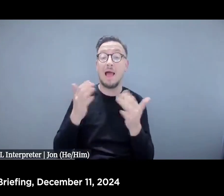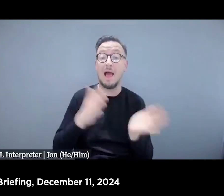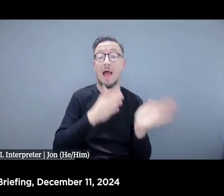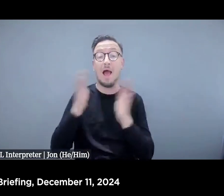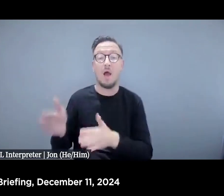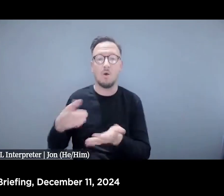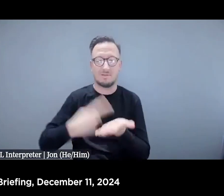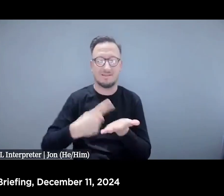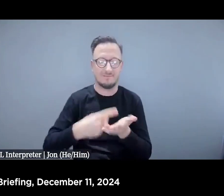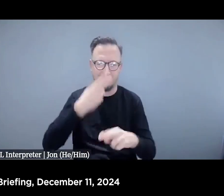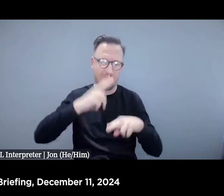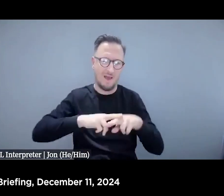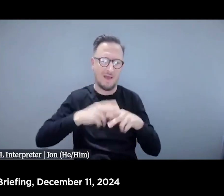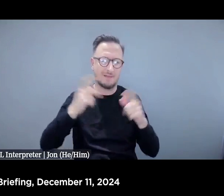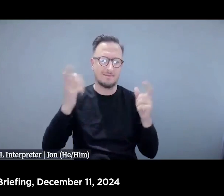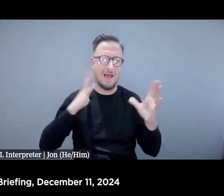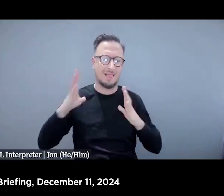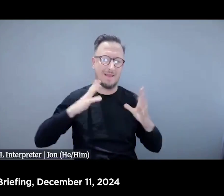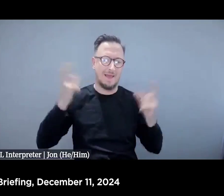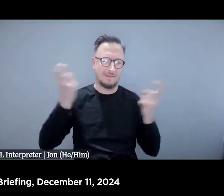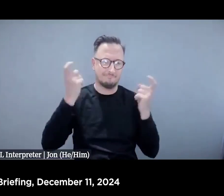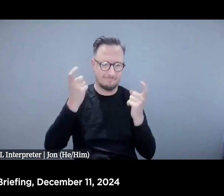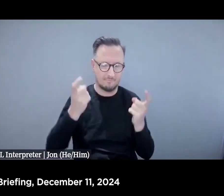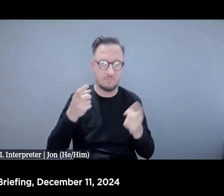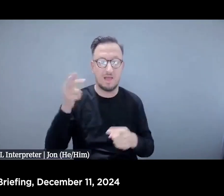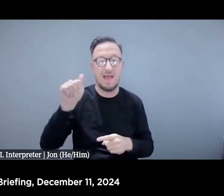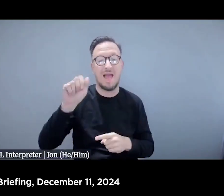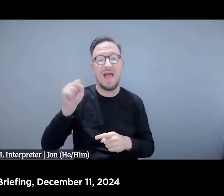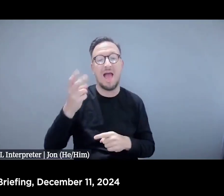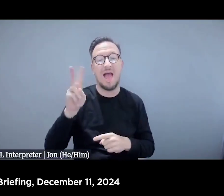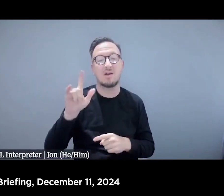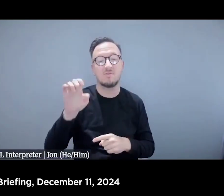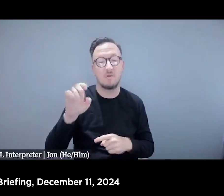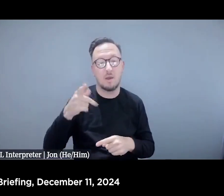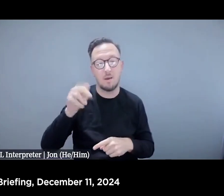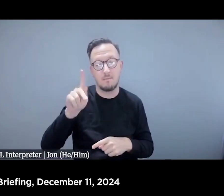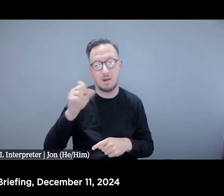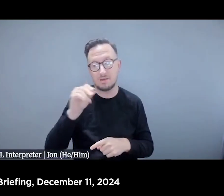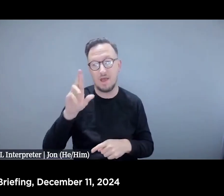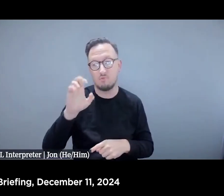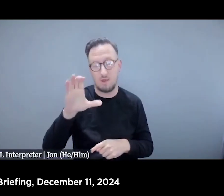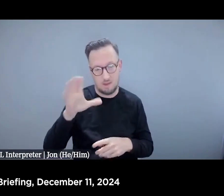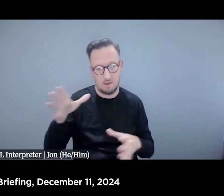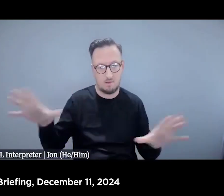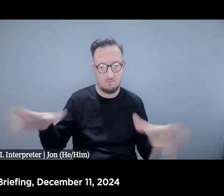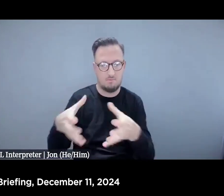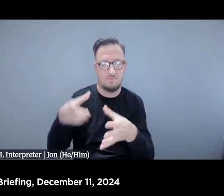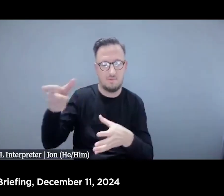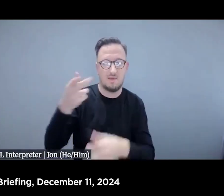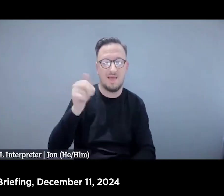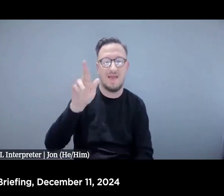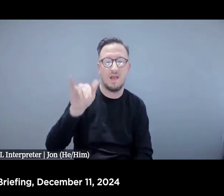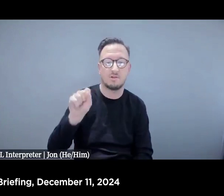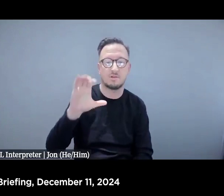that is being hosted by Asheville Parks and Recreation and the Harris Cherokee Center, Asheville.